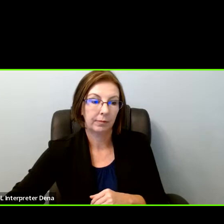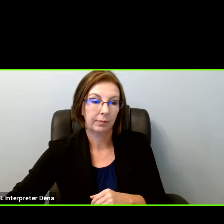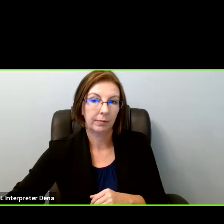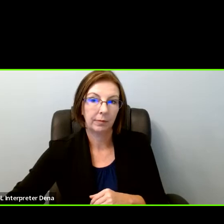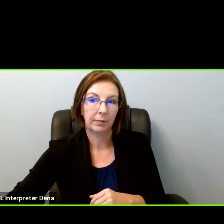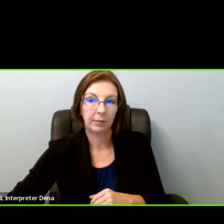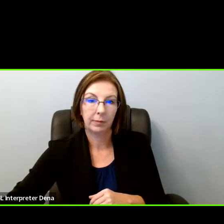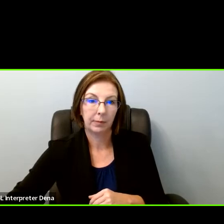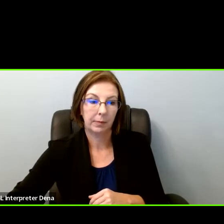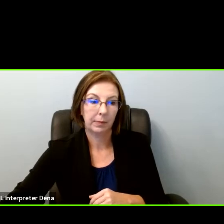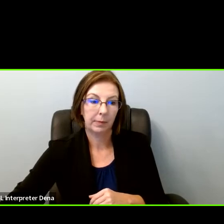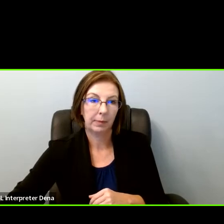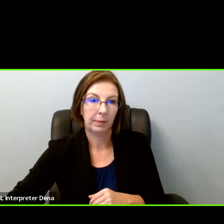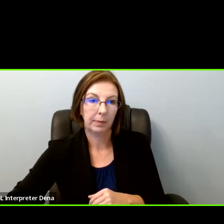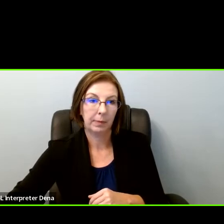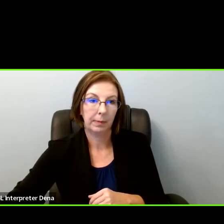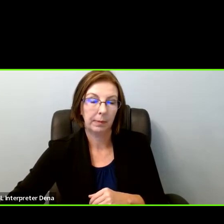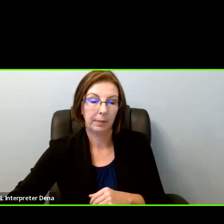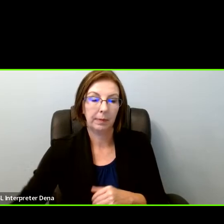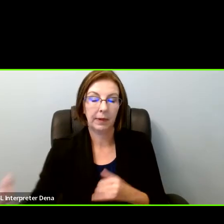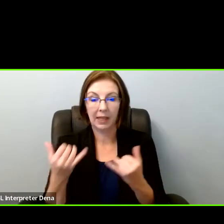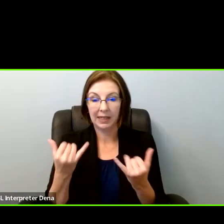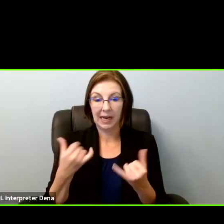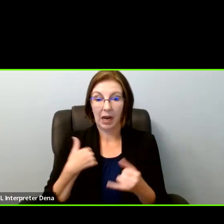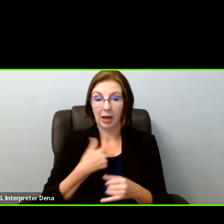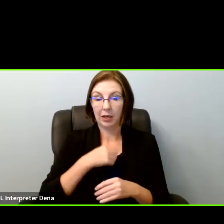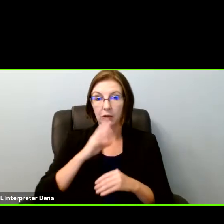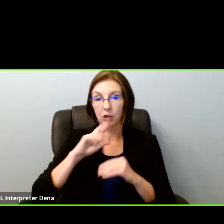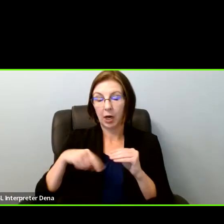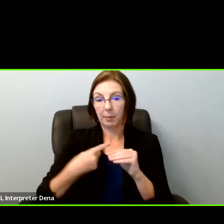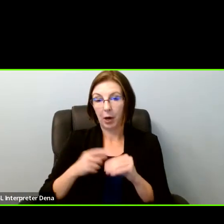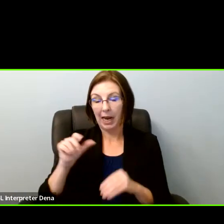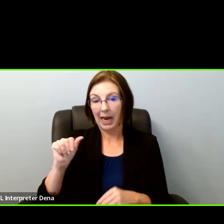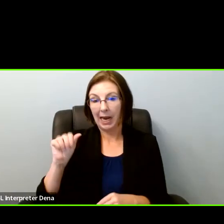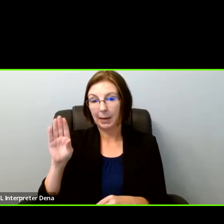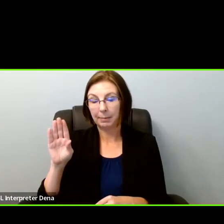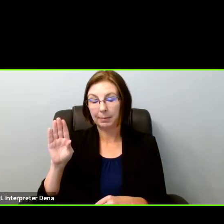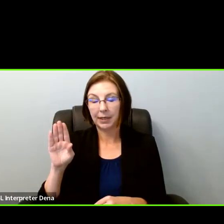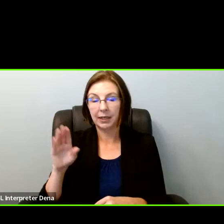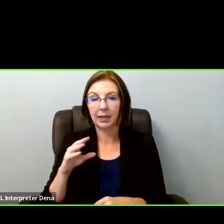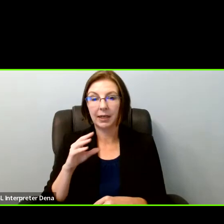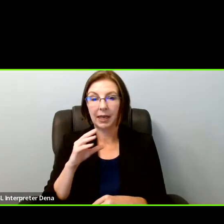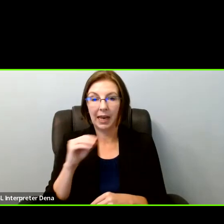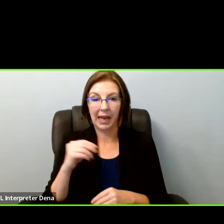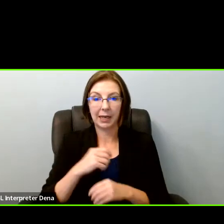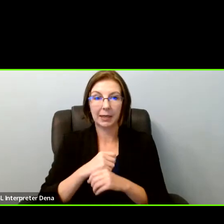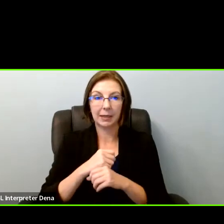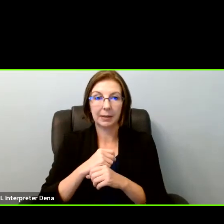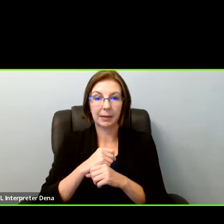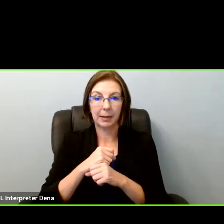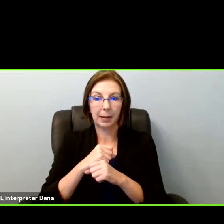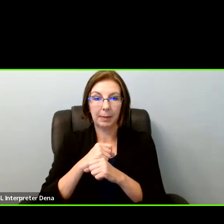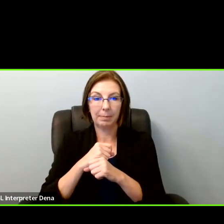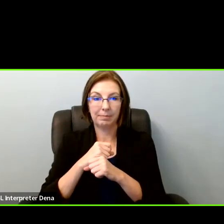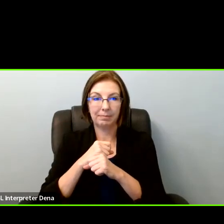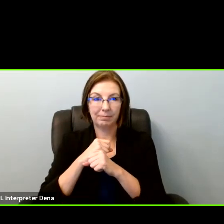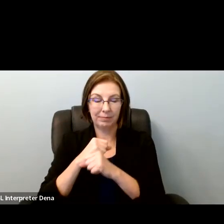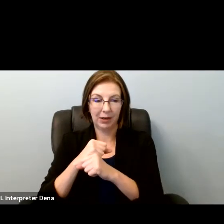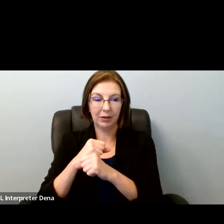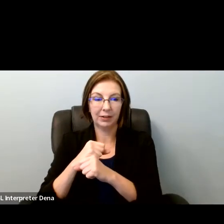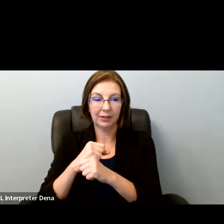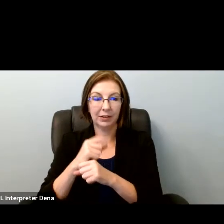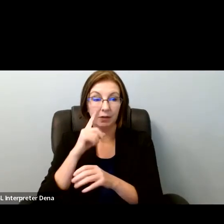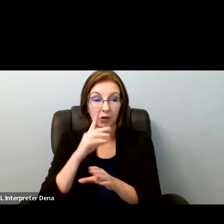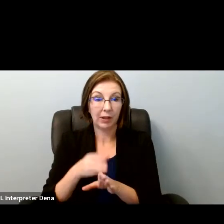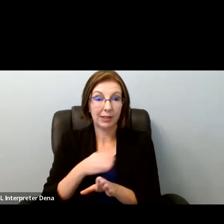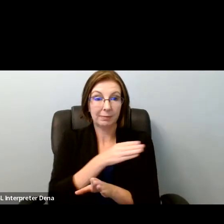Now I'm going to touch on our ABA enforcement, Architecture Barriers Act enforcement. Over the last fiscal year,